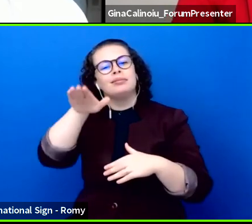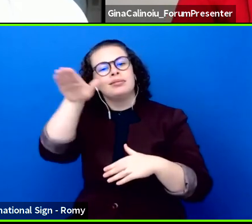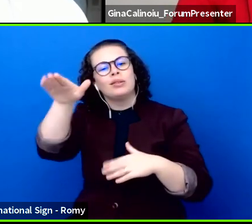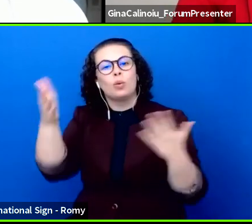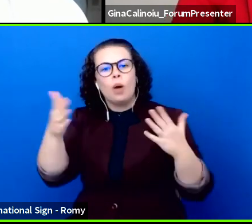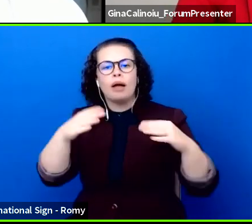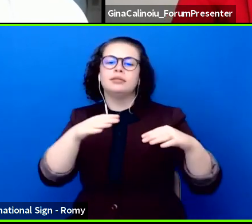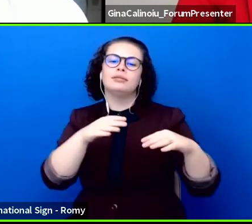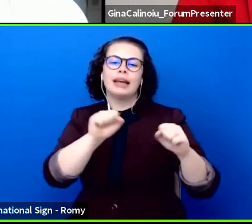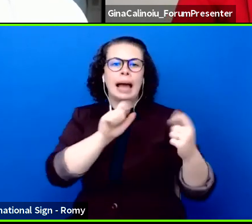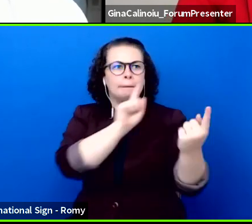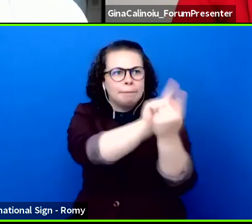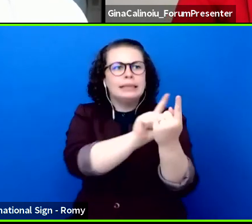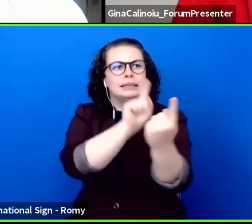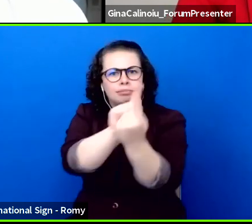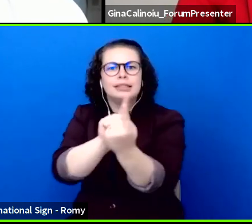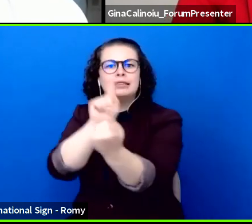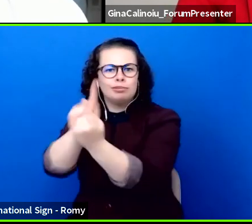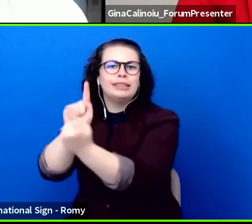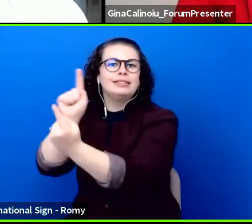Thank you. Thank you.